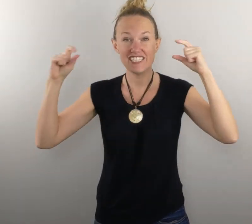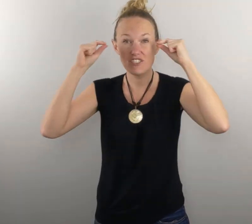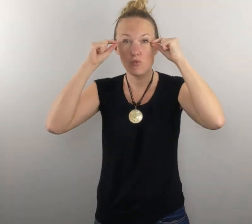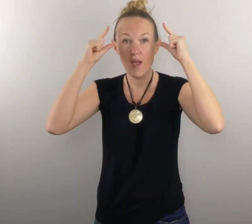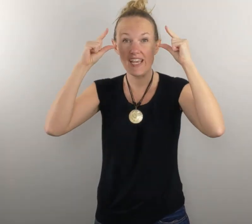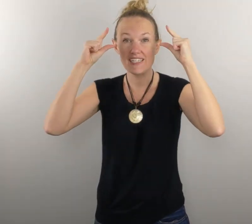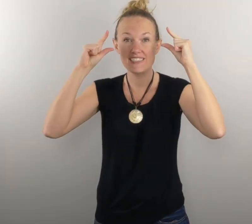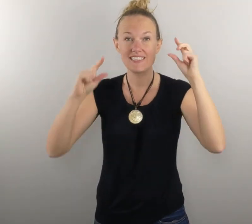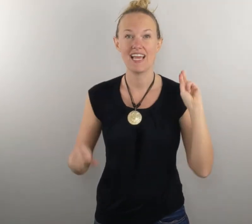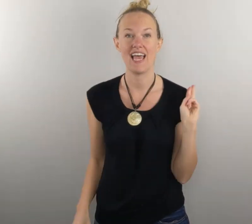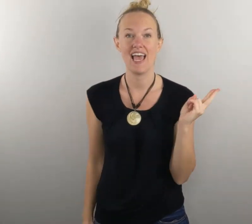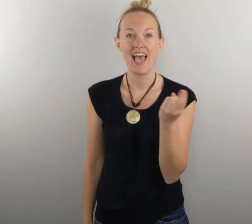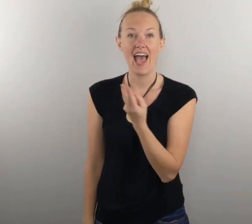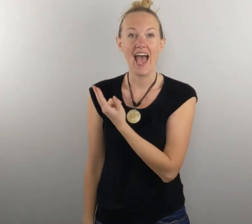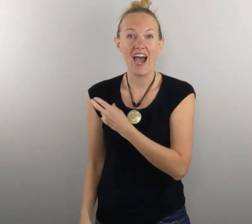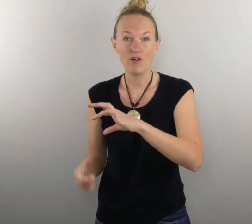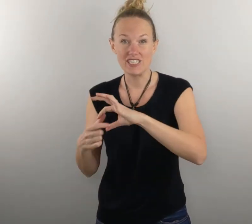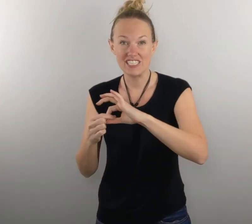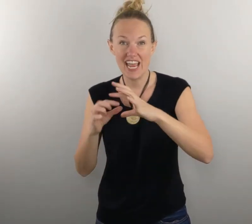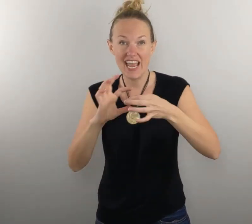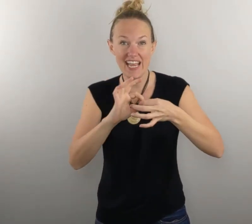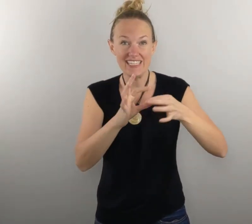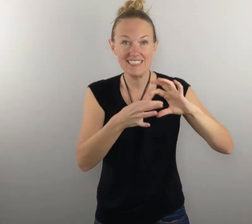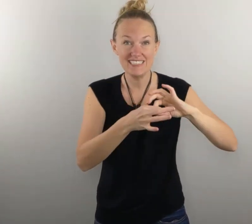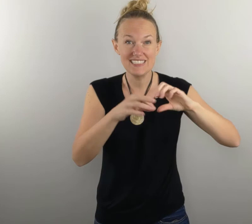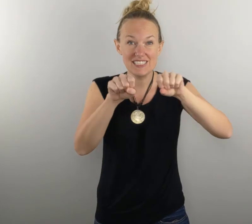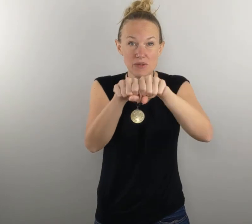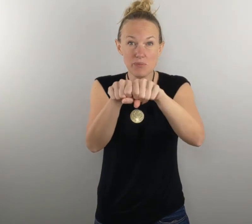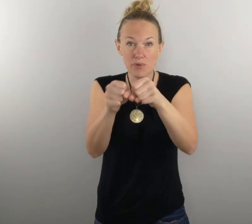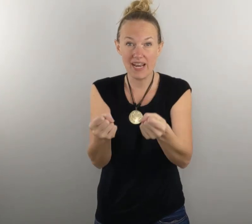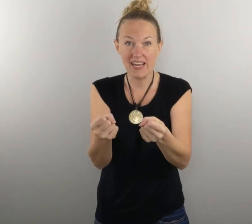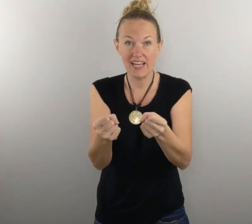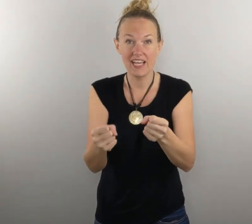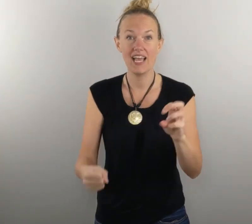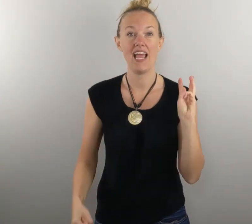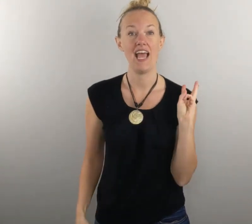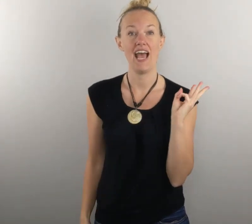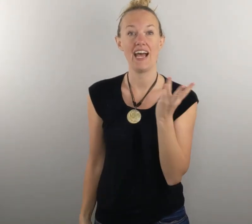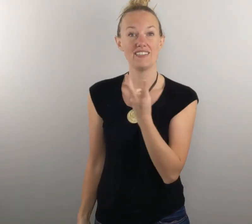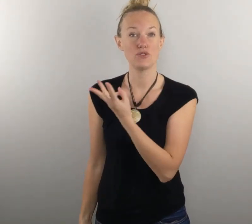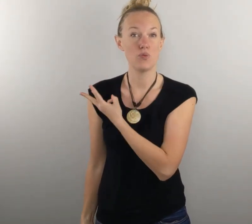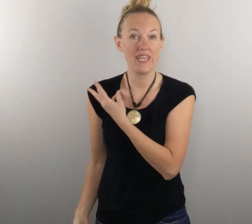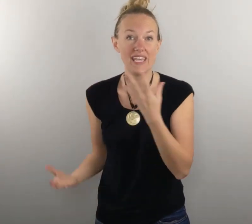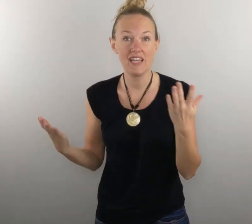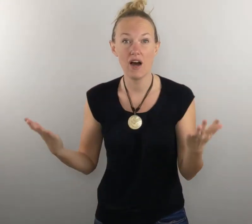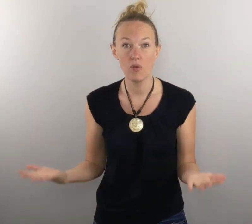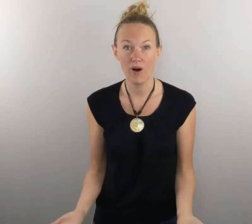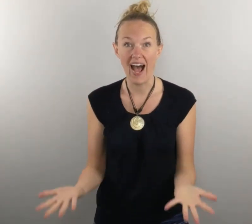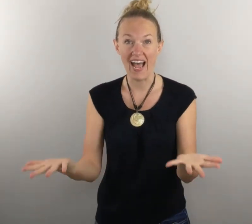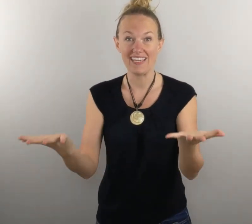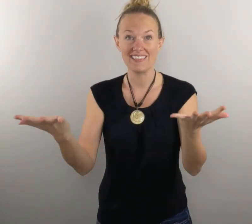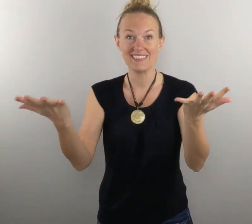Salvation wakes, our chains to break as we arise.